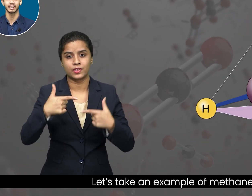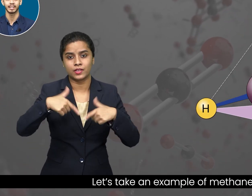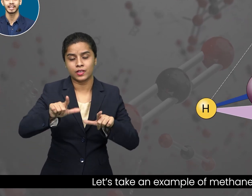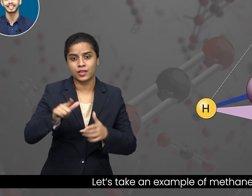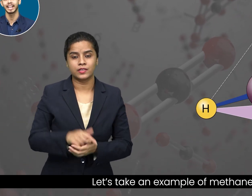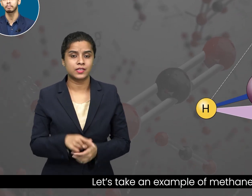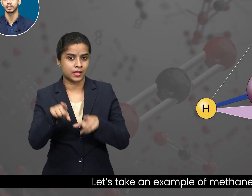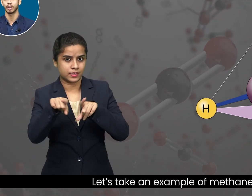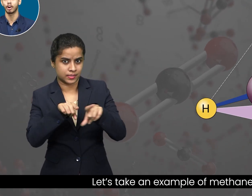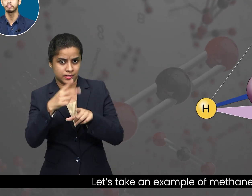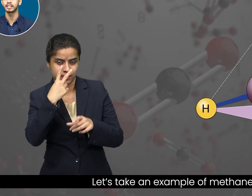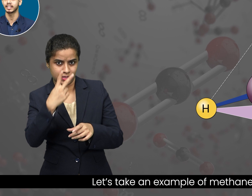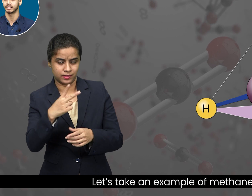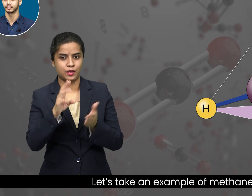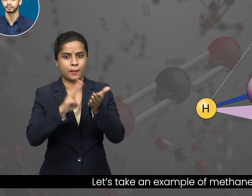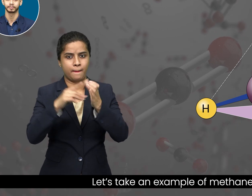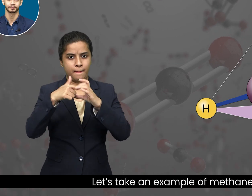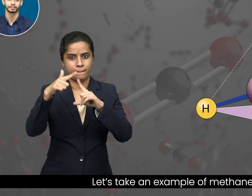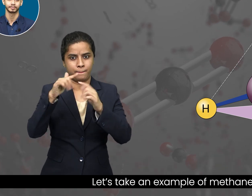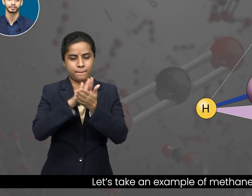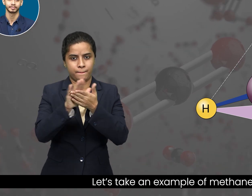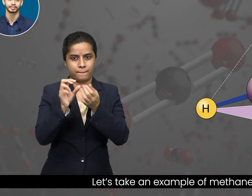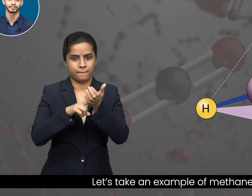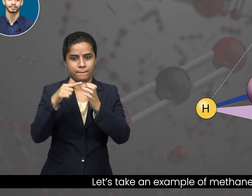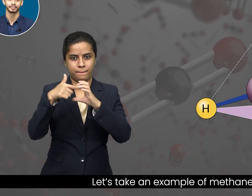Let's take an example of methane.